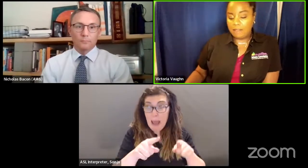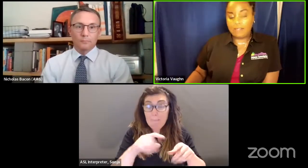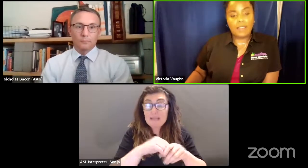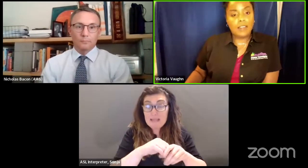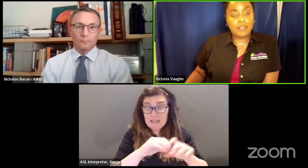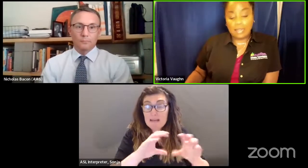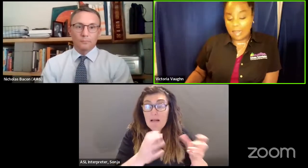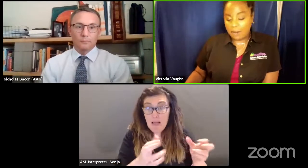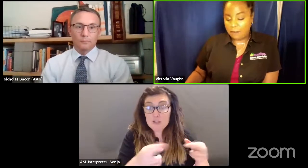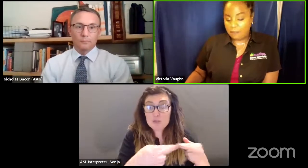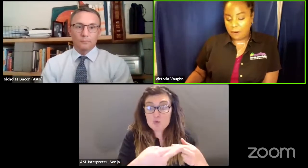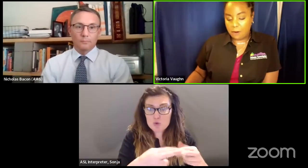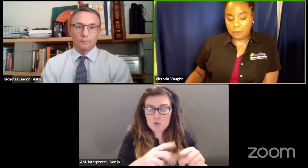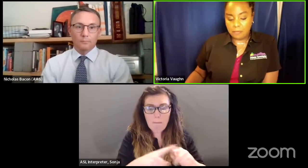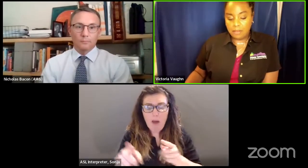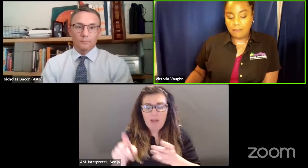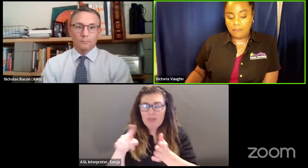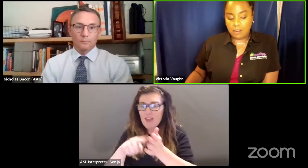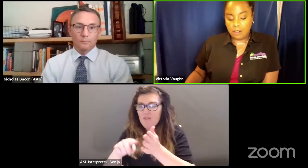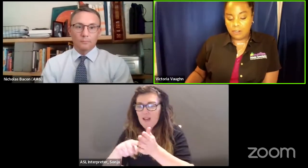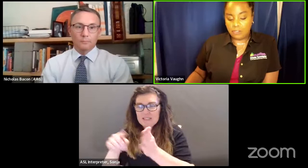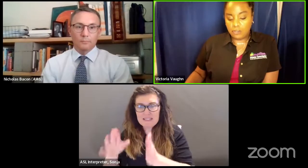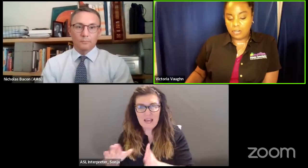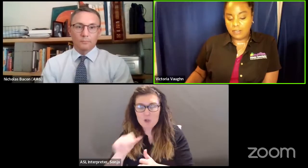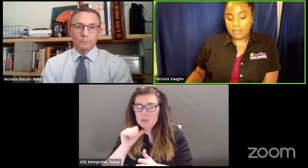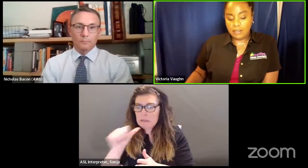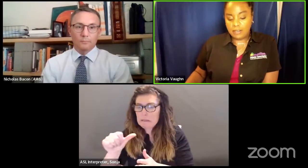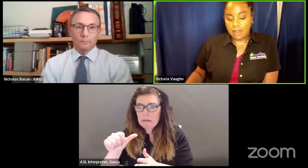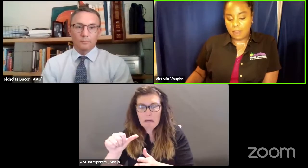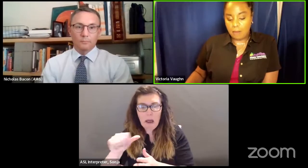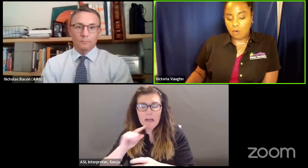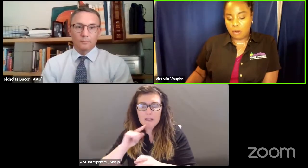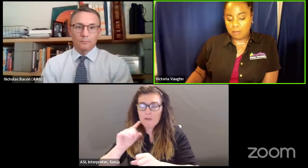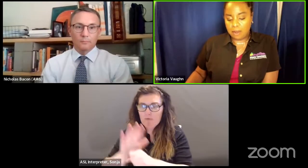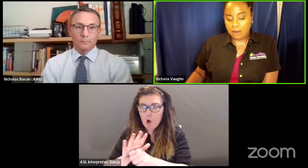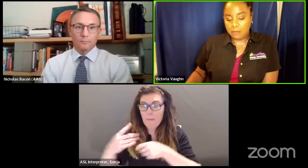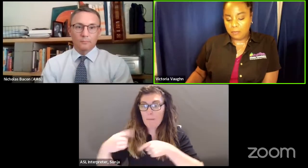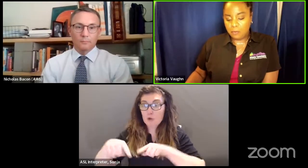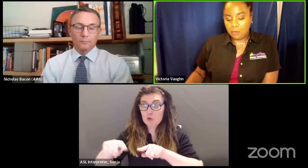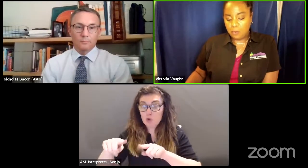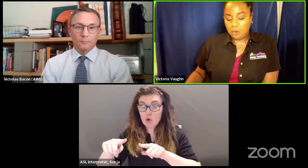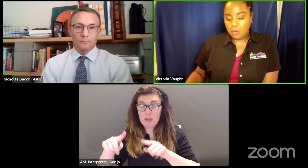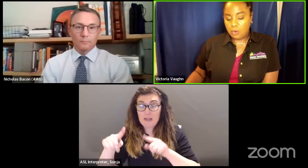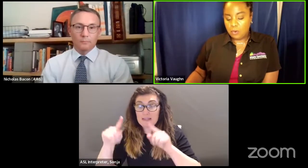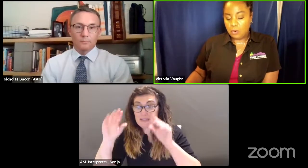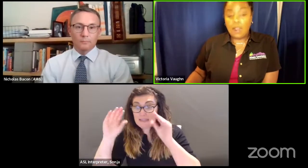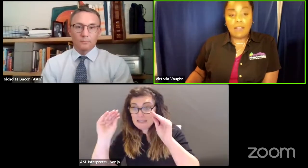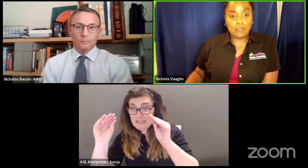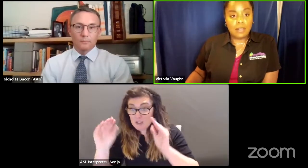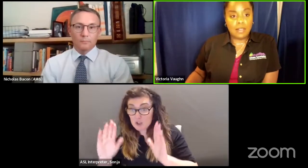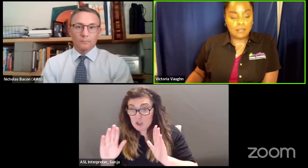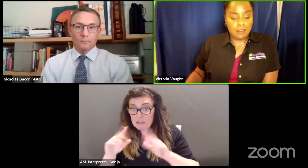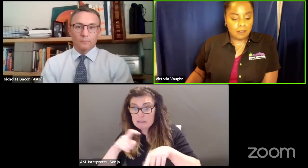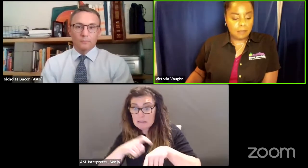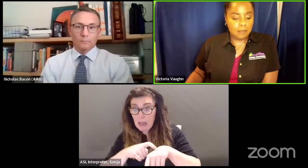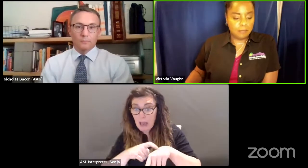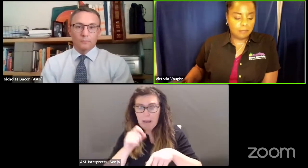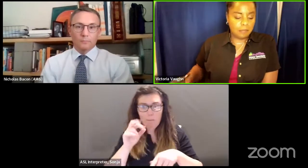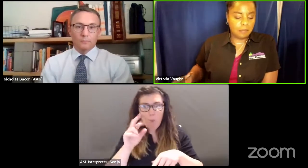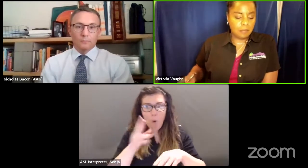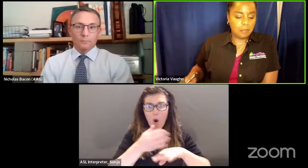the investigator did not confirm if it occurred during teaching time or a break or after class